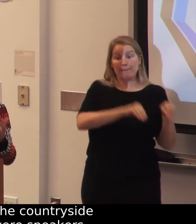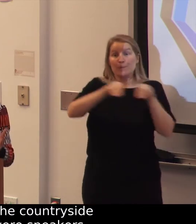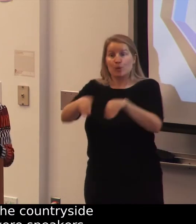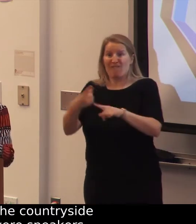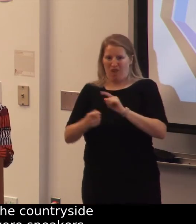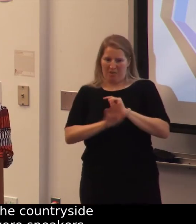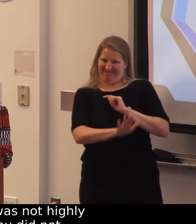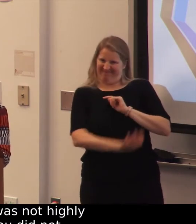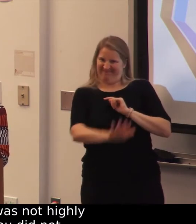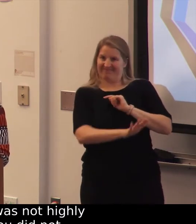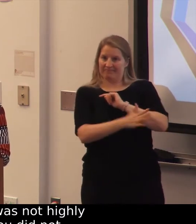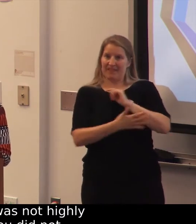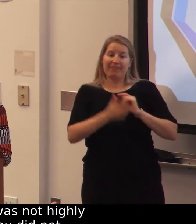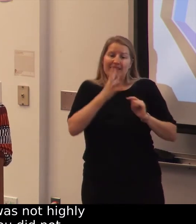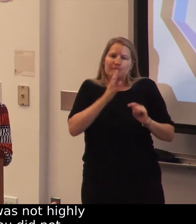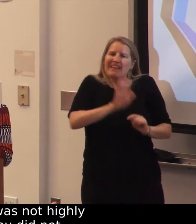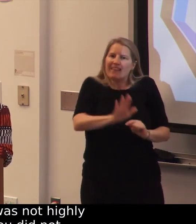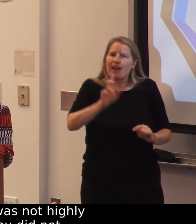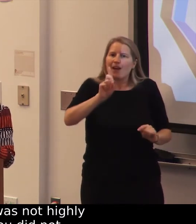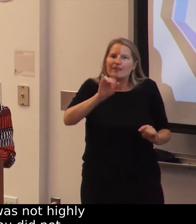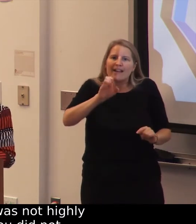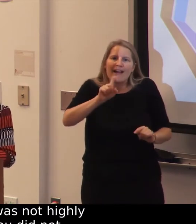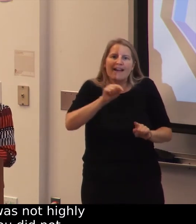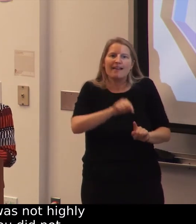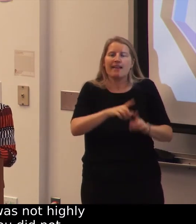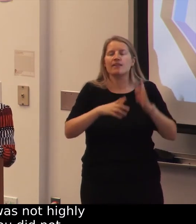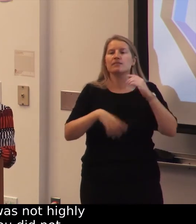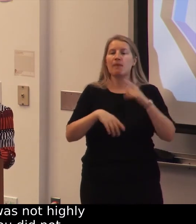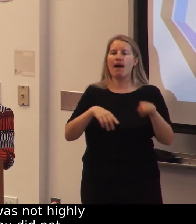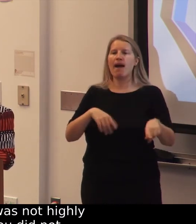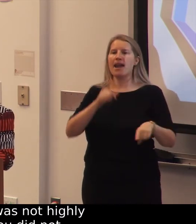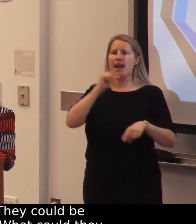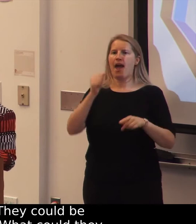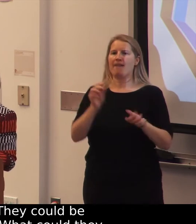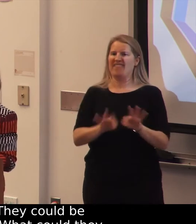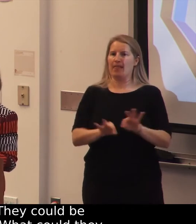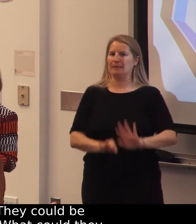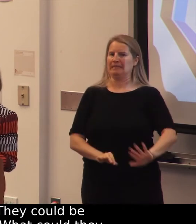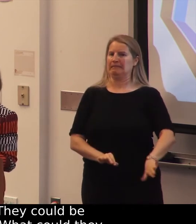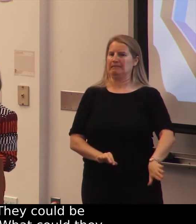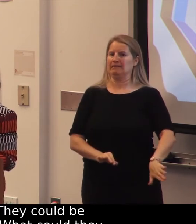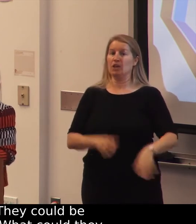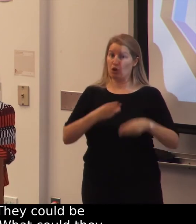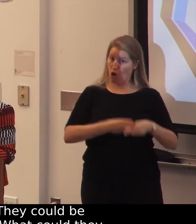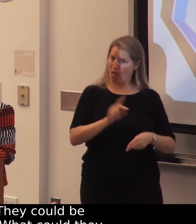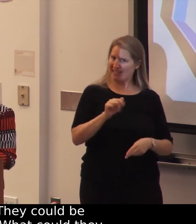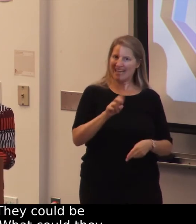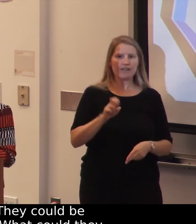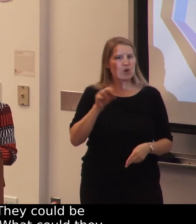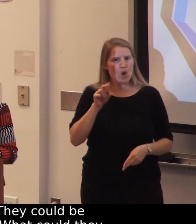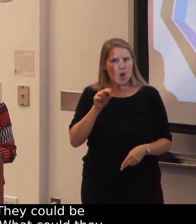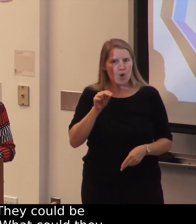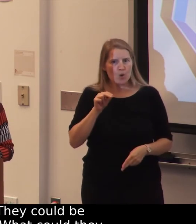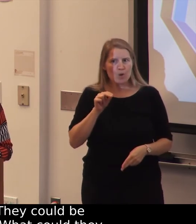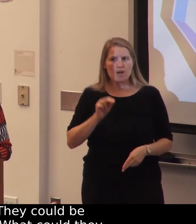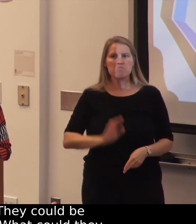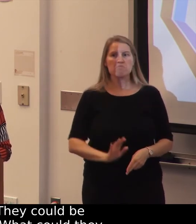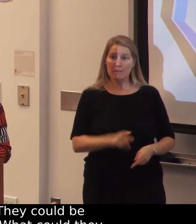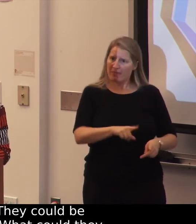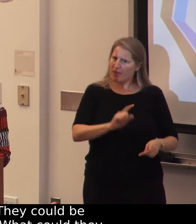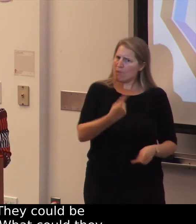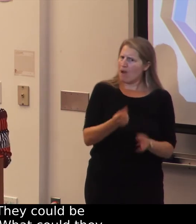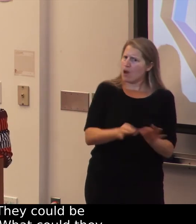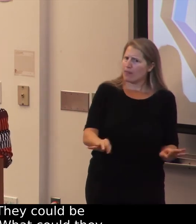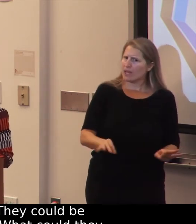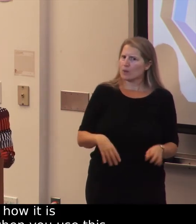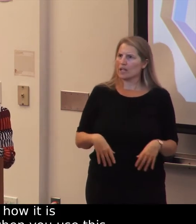and they were speakers of a variety of language that was not highly valued, right, you didn't consider them native speakers. And they could be monolingual. Well,